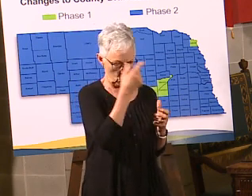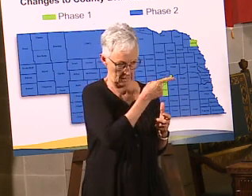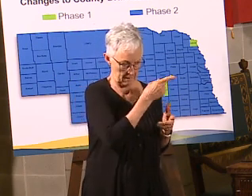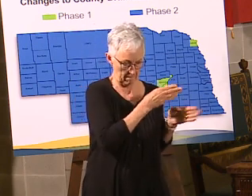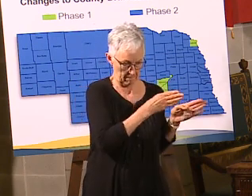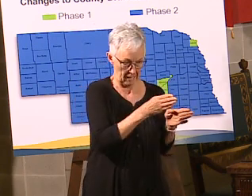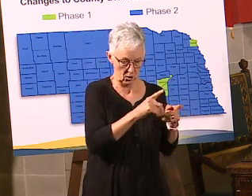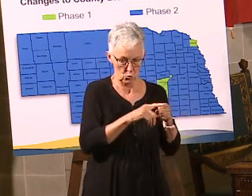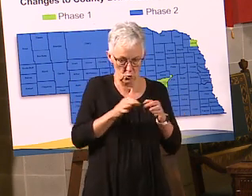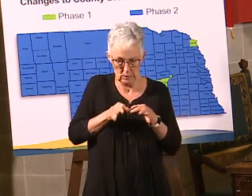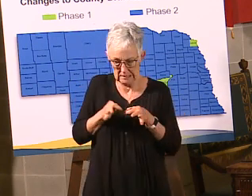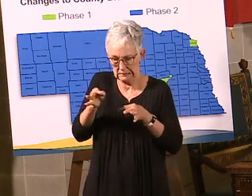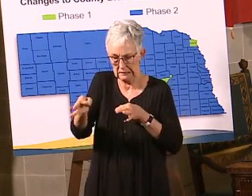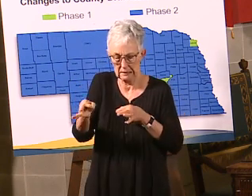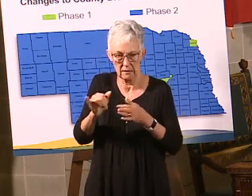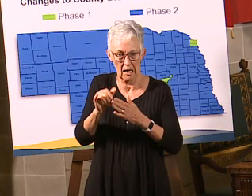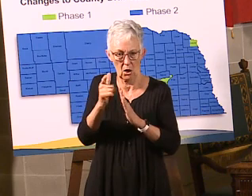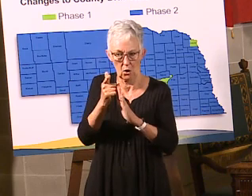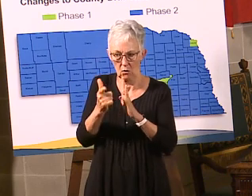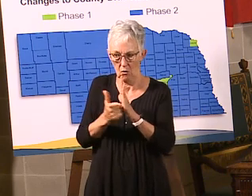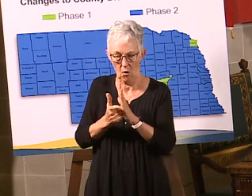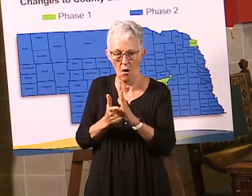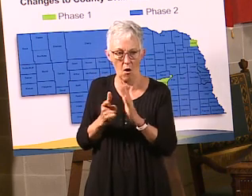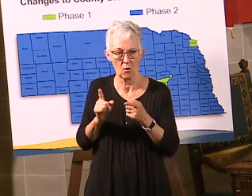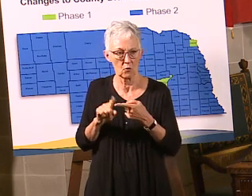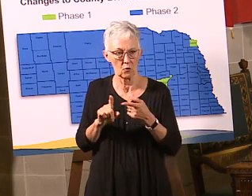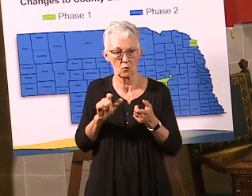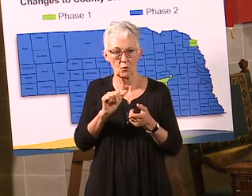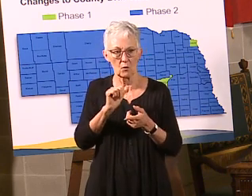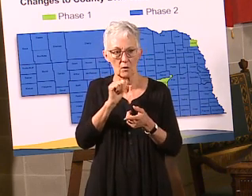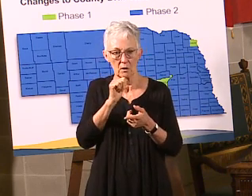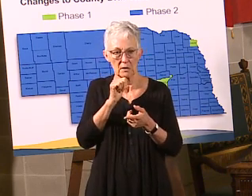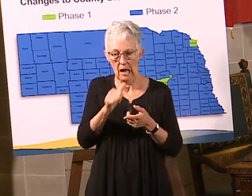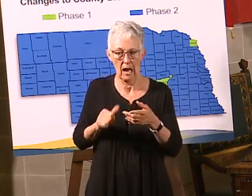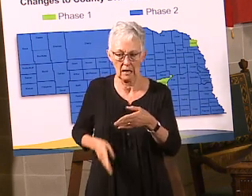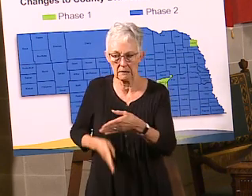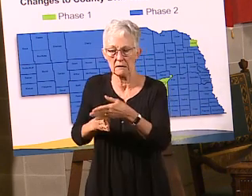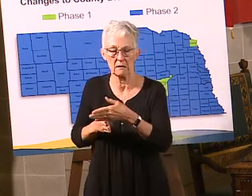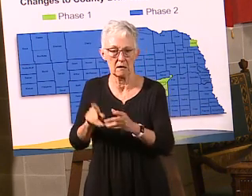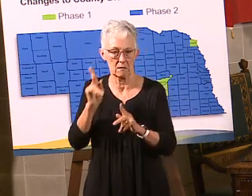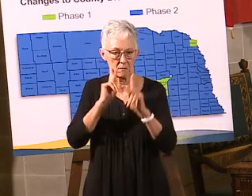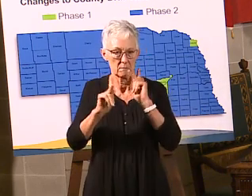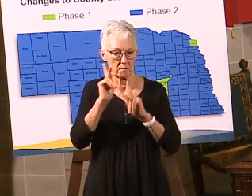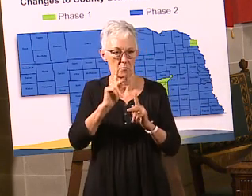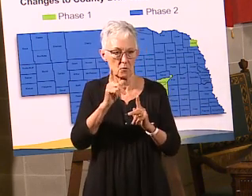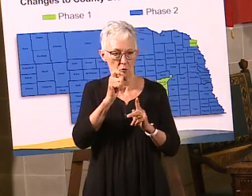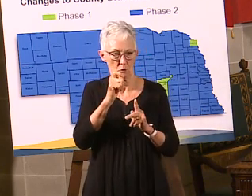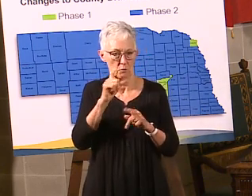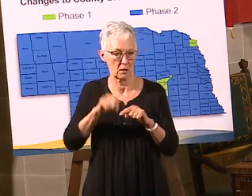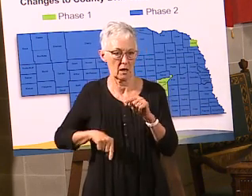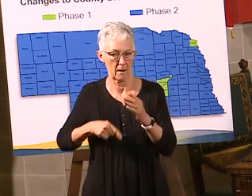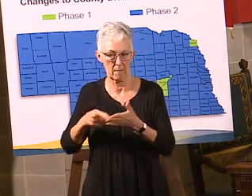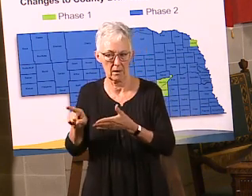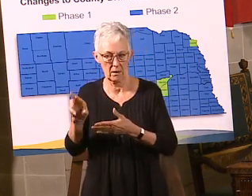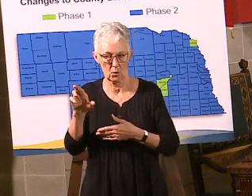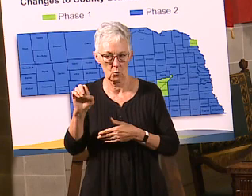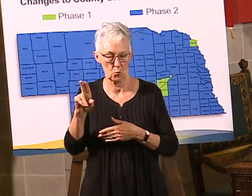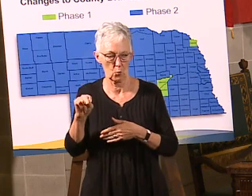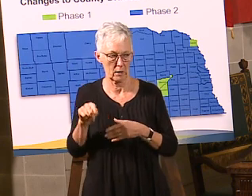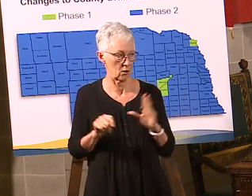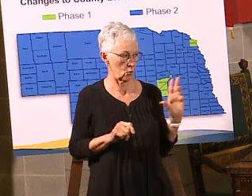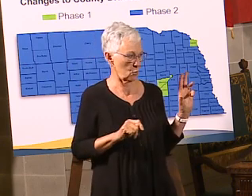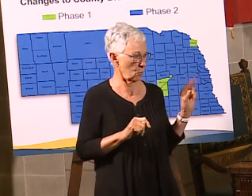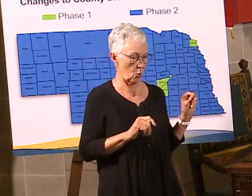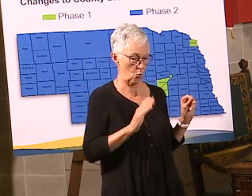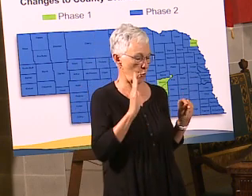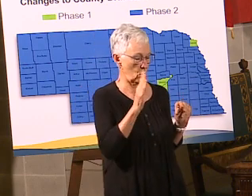eviction moratorium, and we covered that in an earlier question. We're not. That order will expire at the end of the month. Melanie Wilkinson from